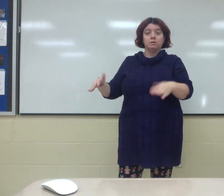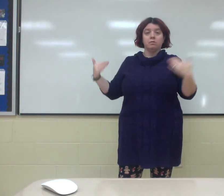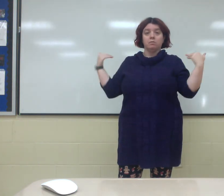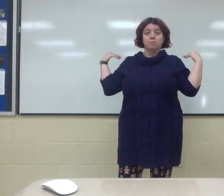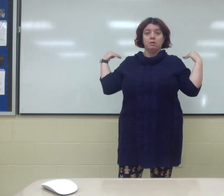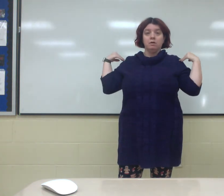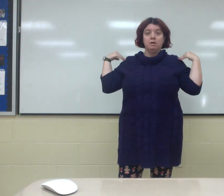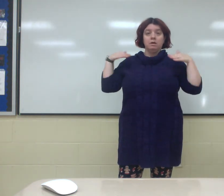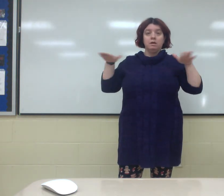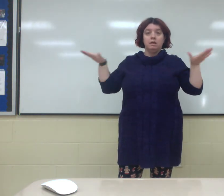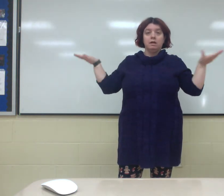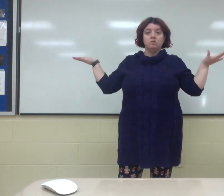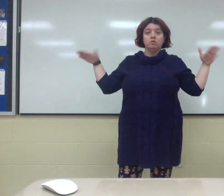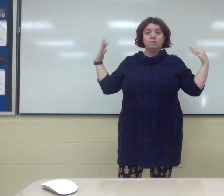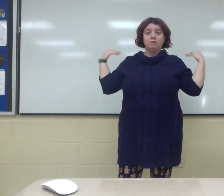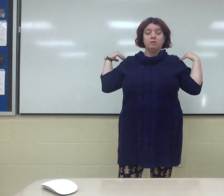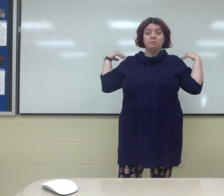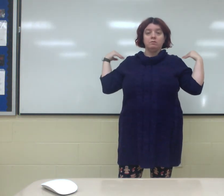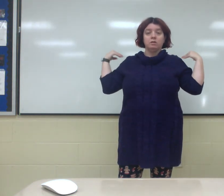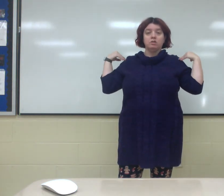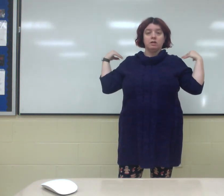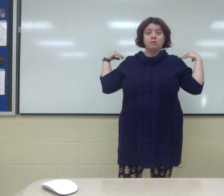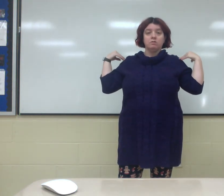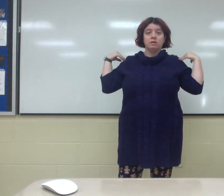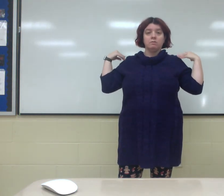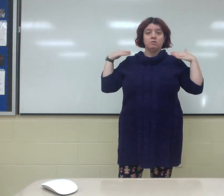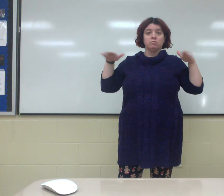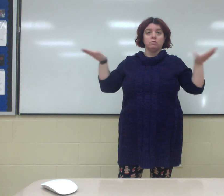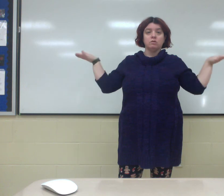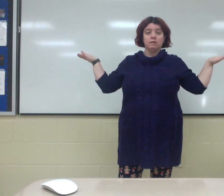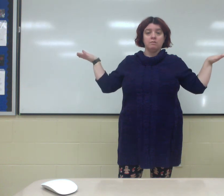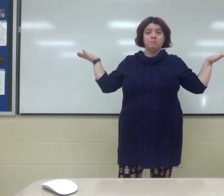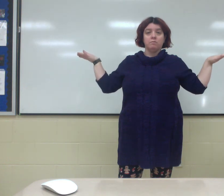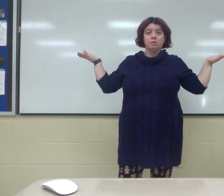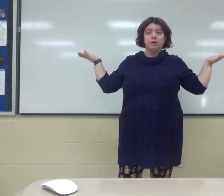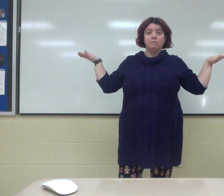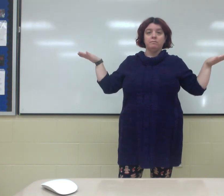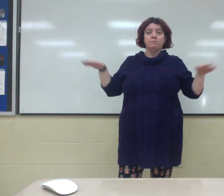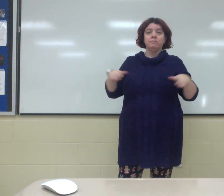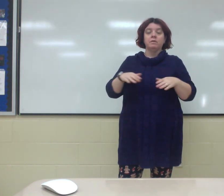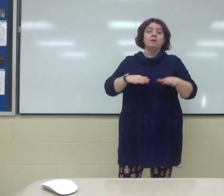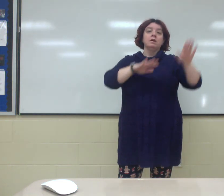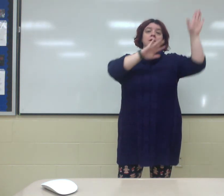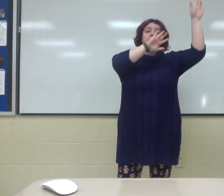Snow angel. My fingertips are touching either side of my shoulders and they flow out.